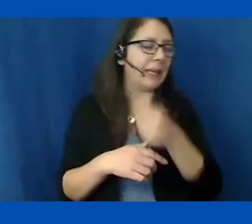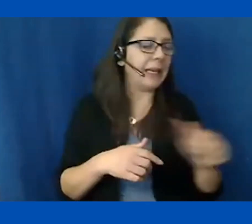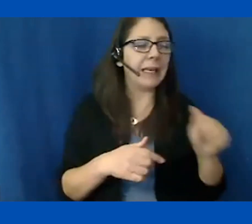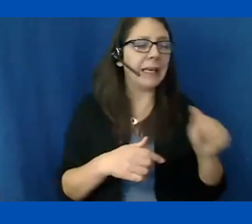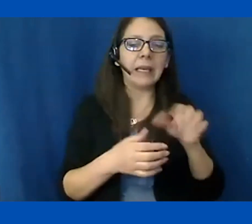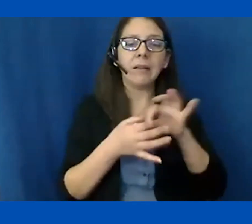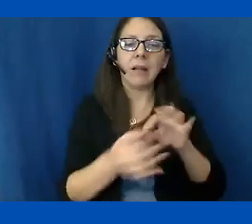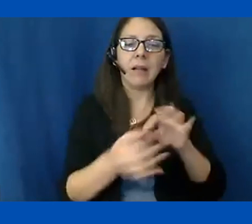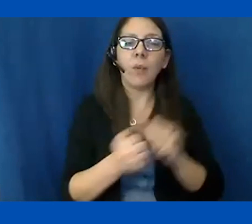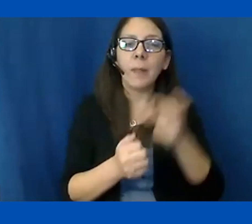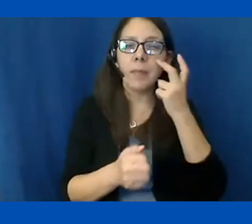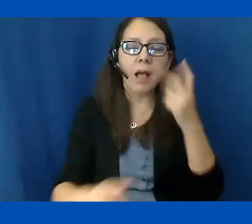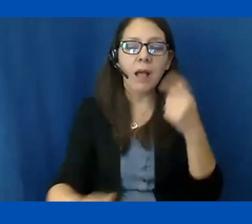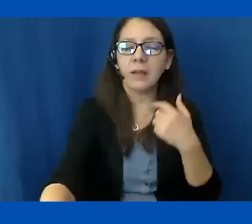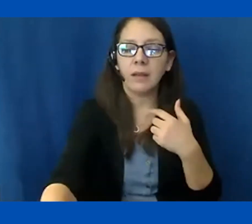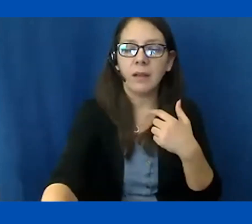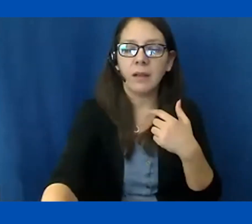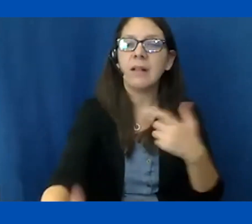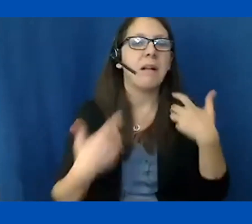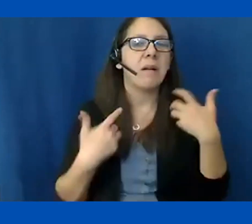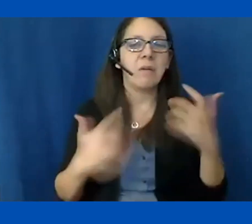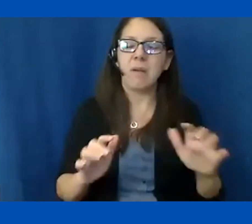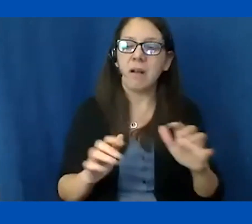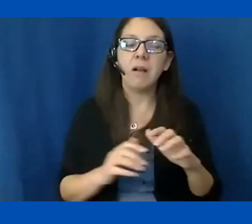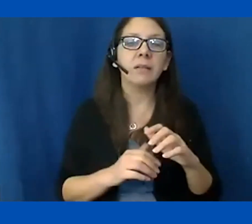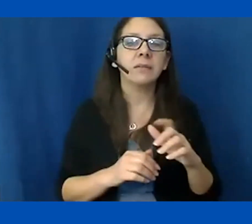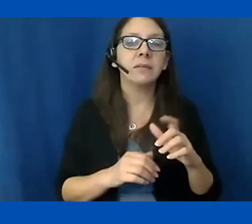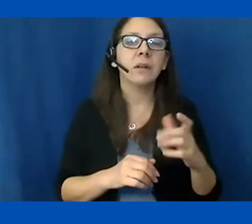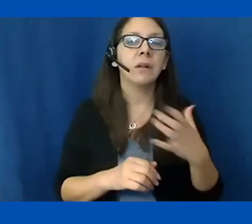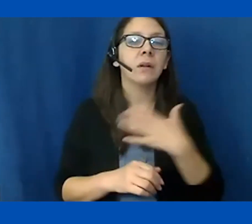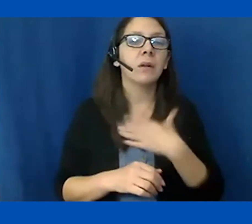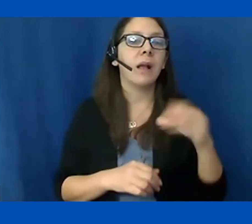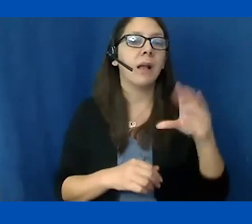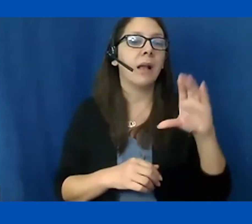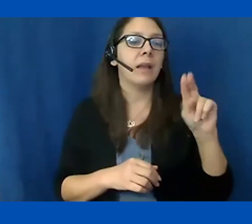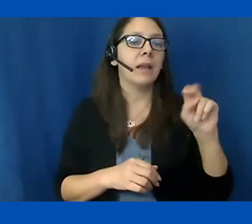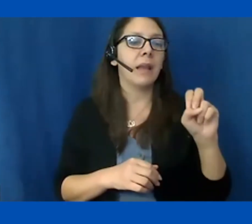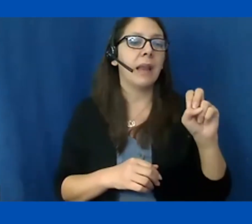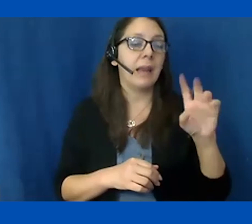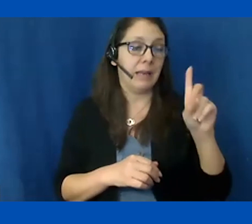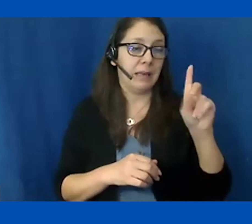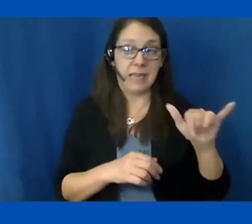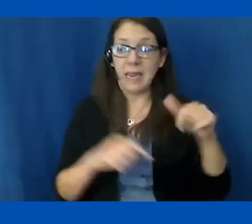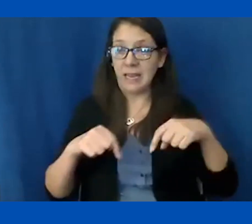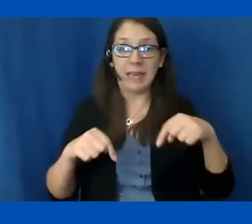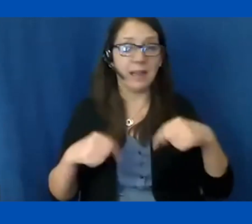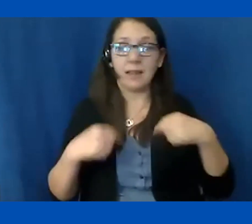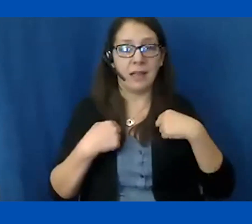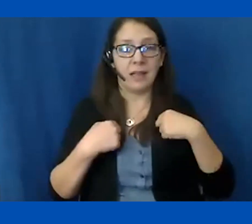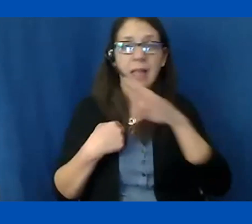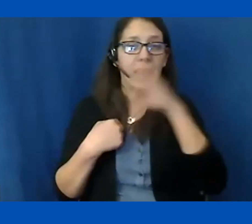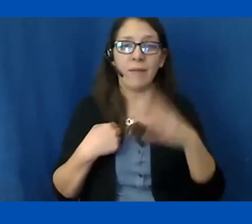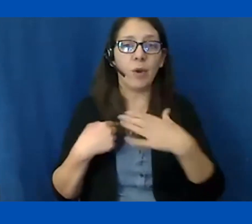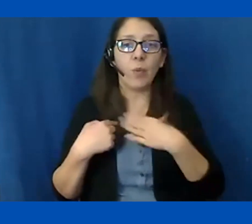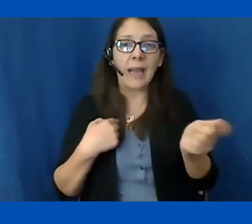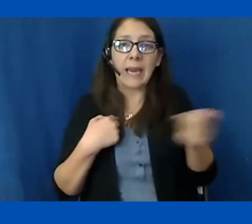you know, Shout out to White Cane Day. You didn't catch me with a white cane. It just wasn't something that I was gonna do